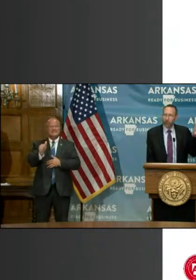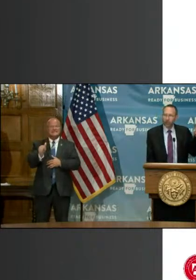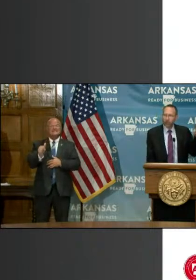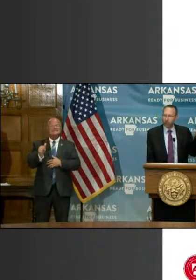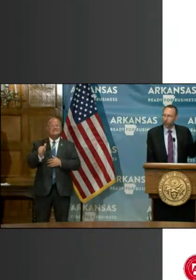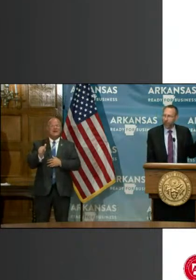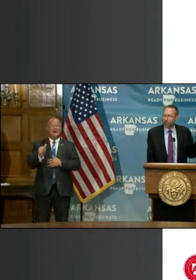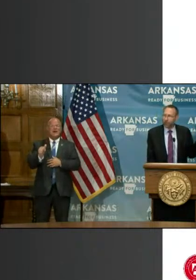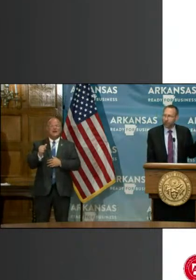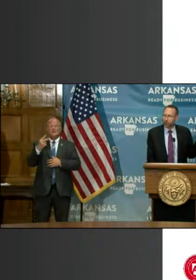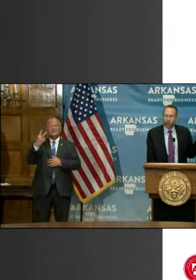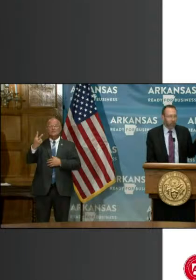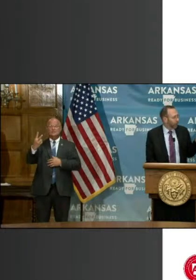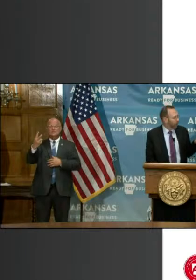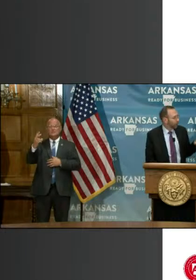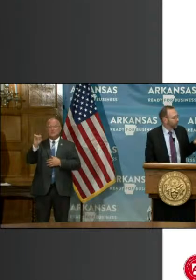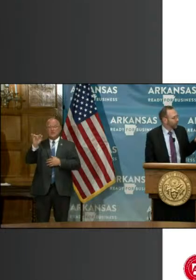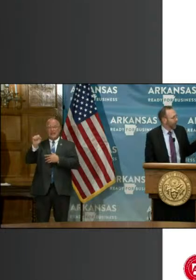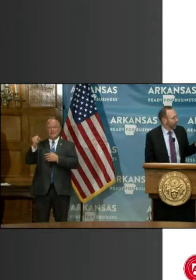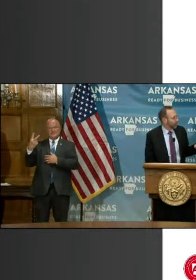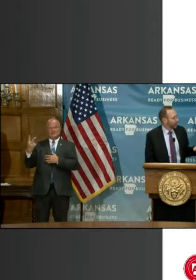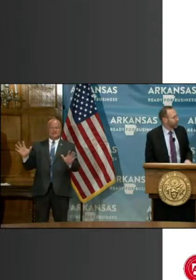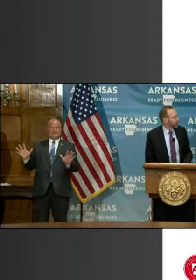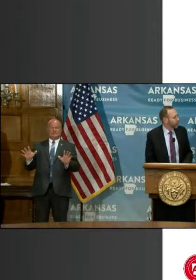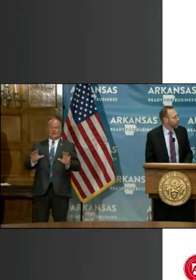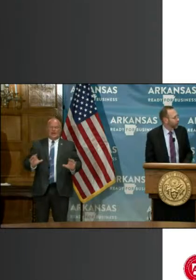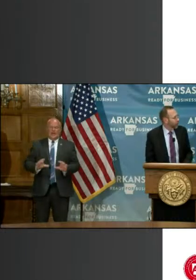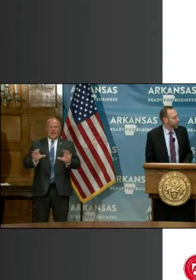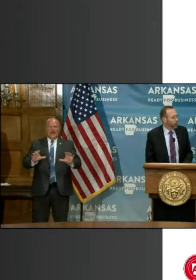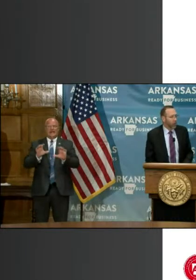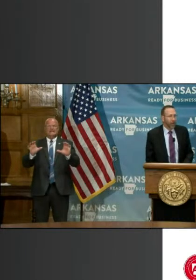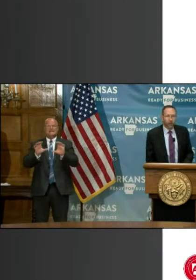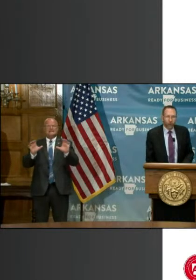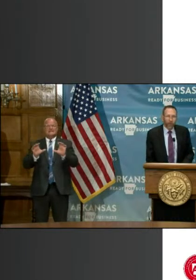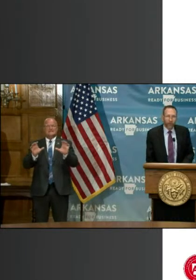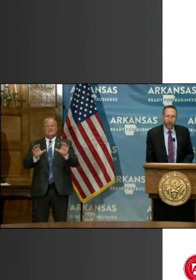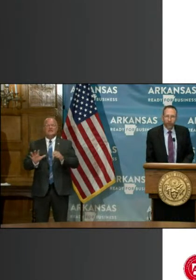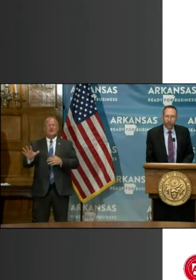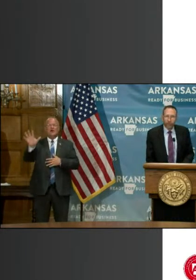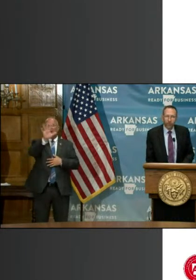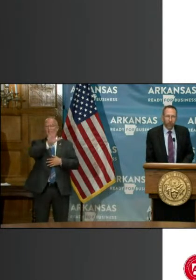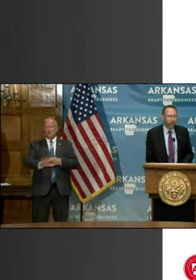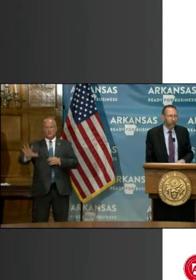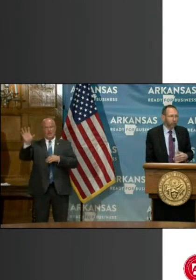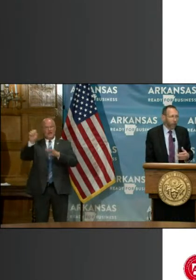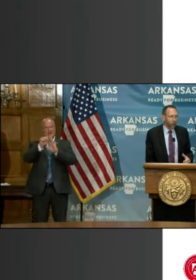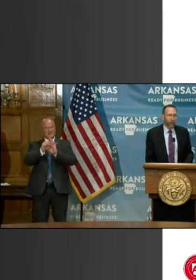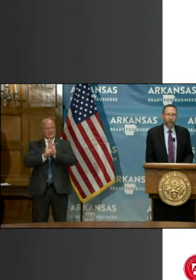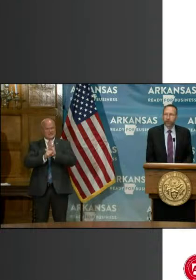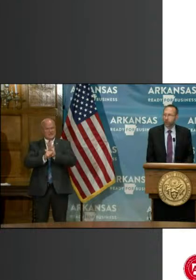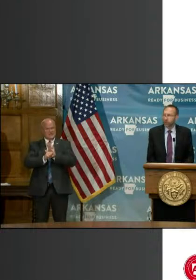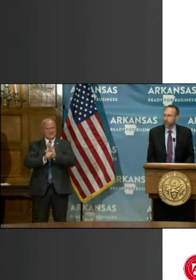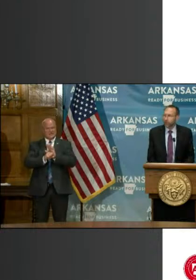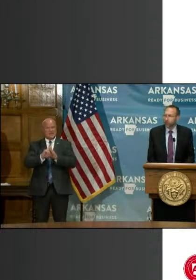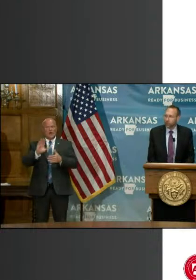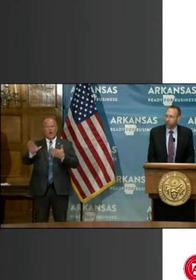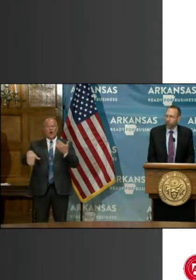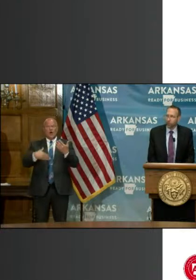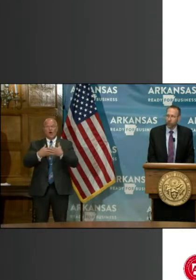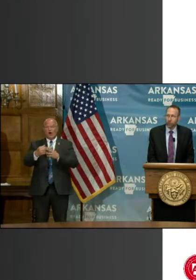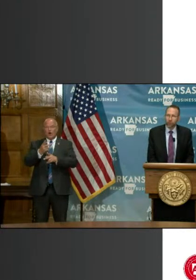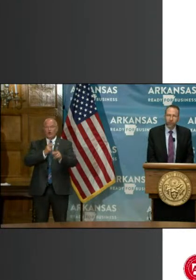just 2 counties. We've got activity going on throughout the state. And so all of us need to take